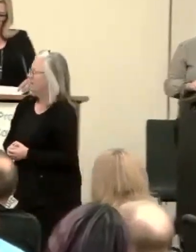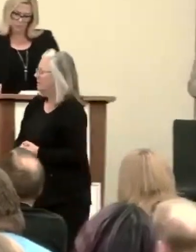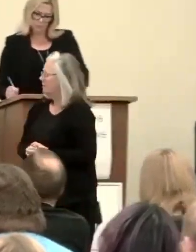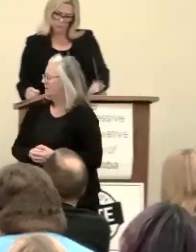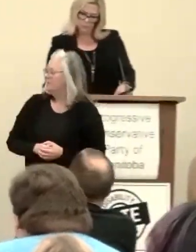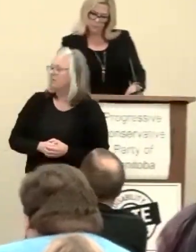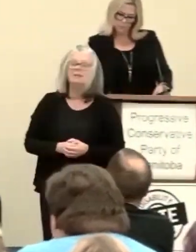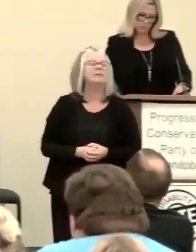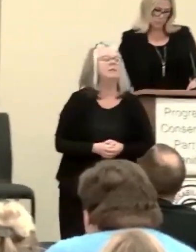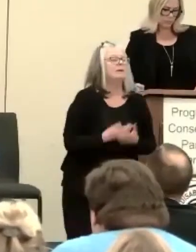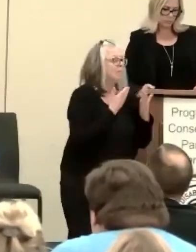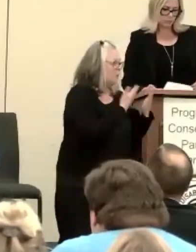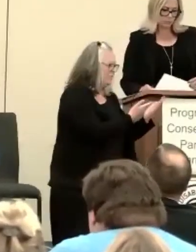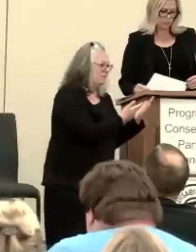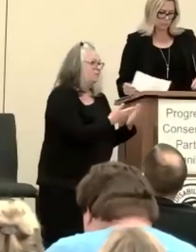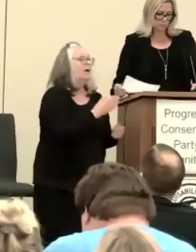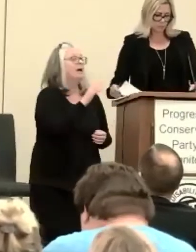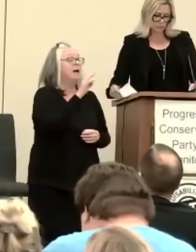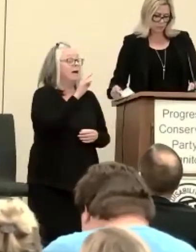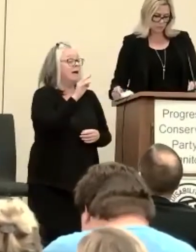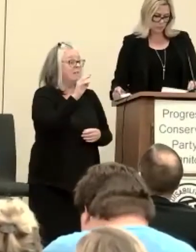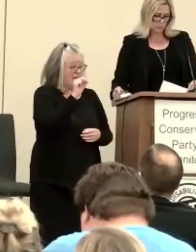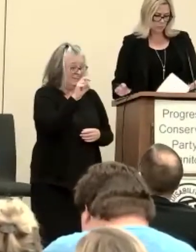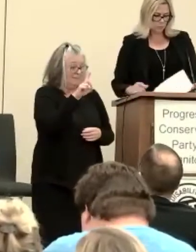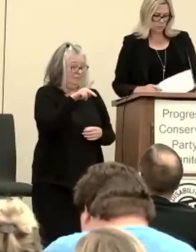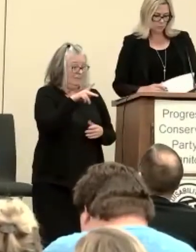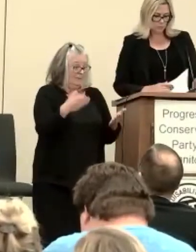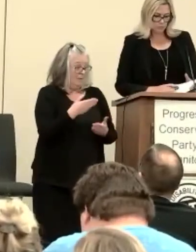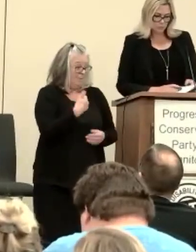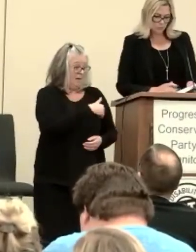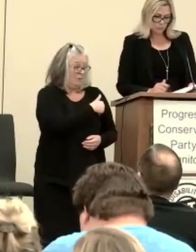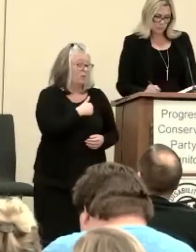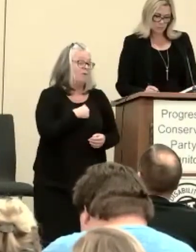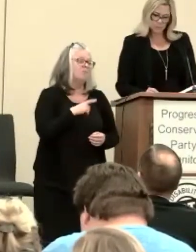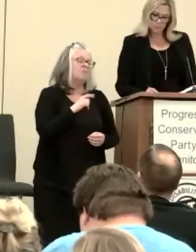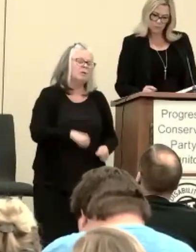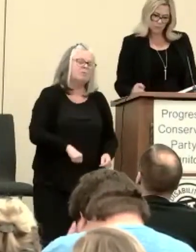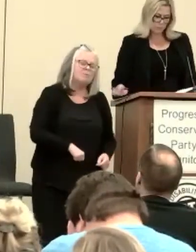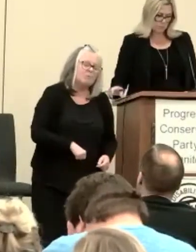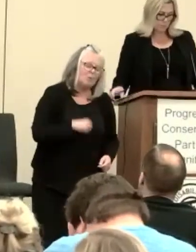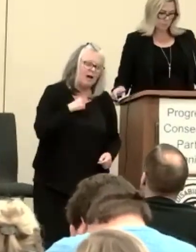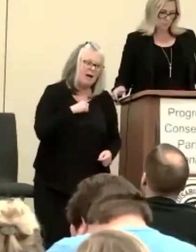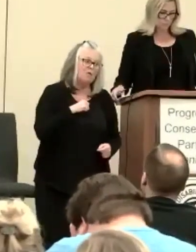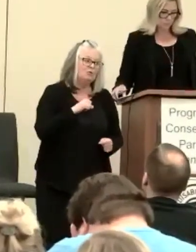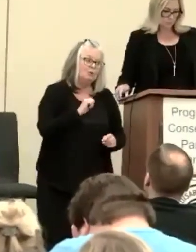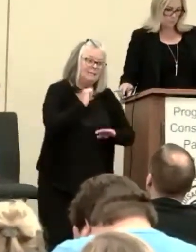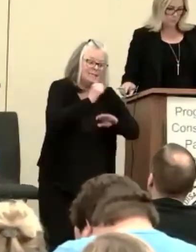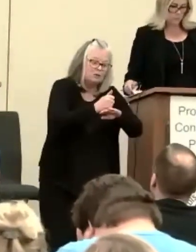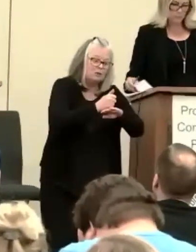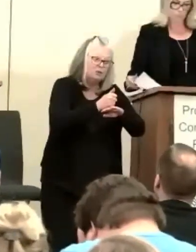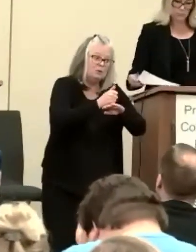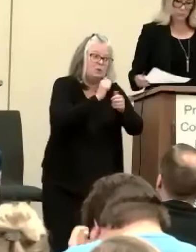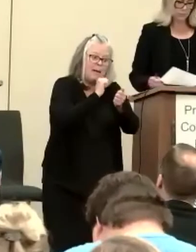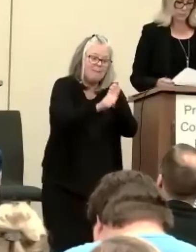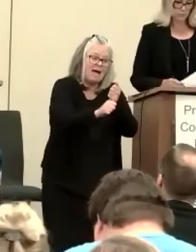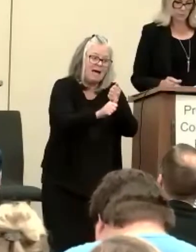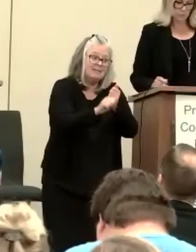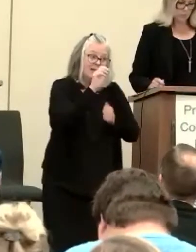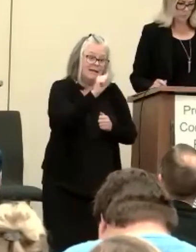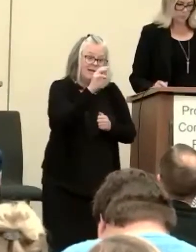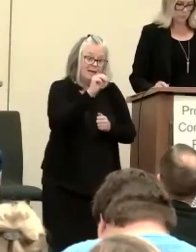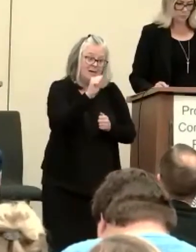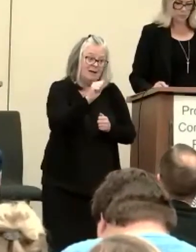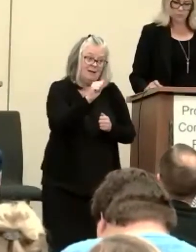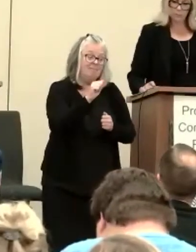NDP were really proud to introduce and pass the Accessibility for Manitobans